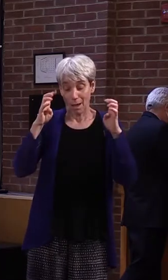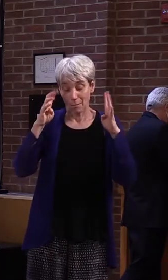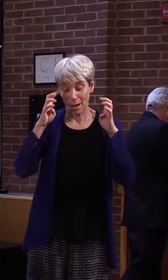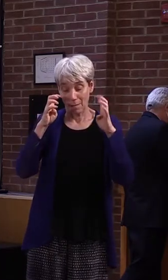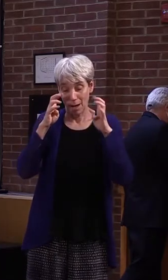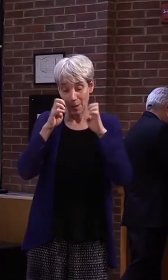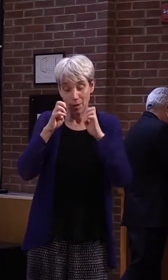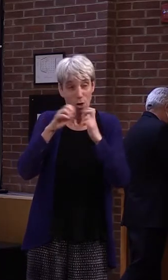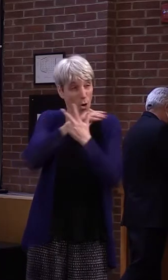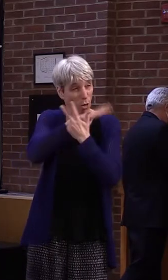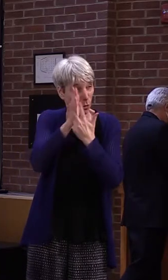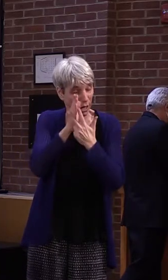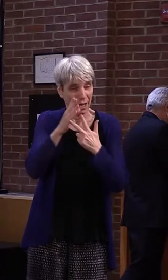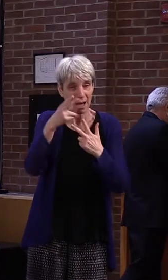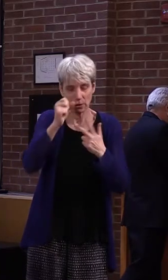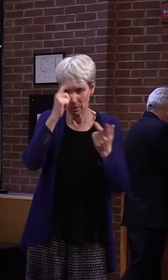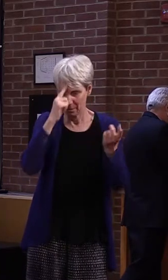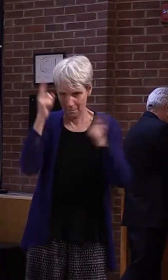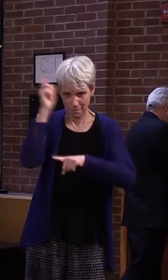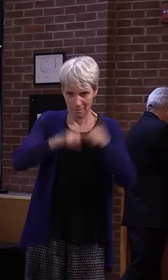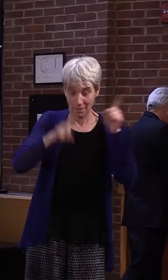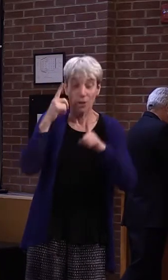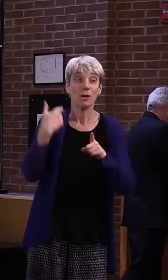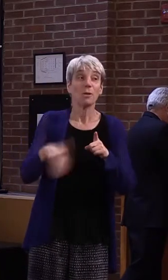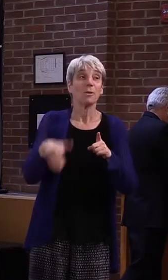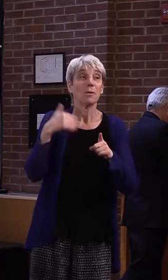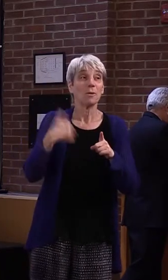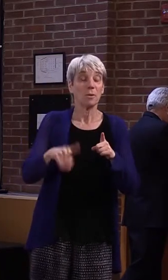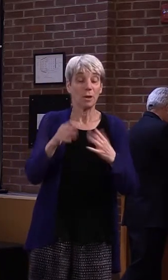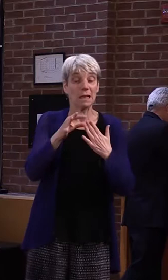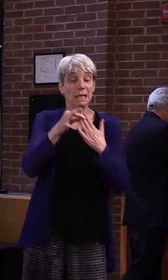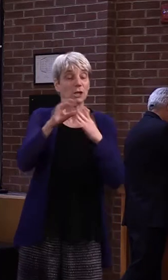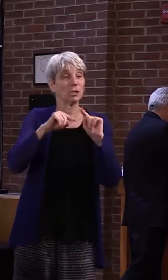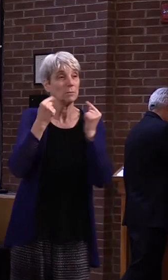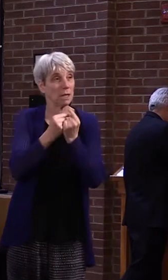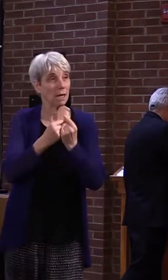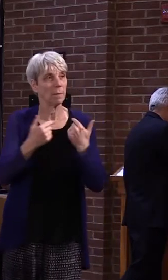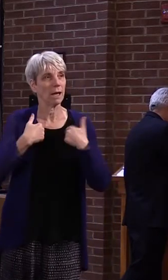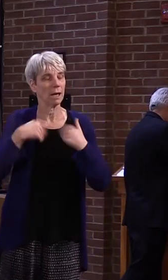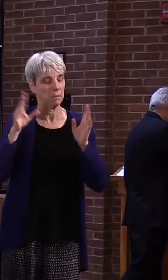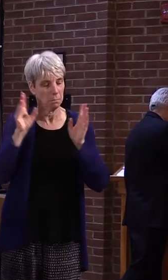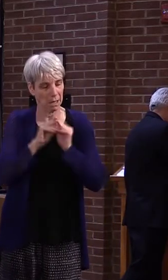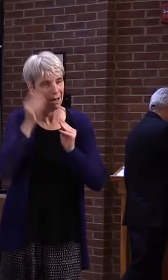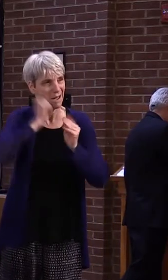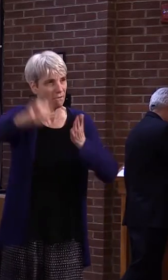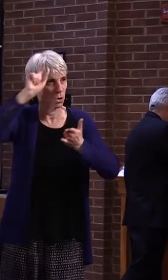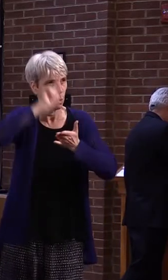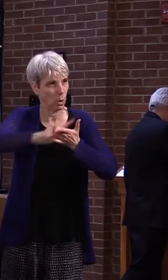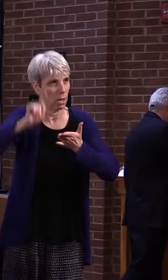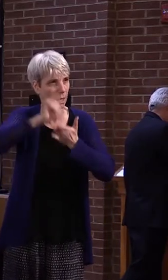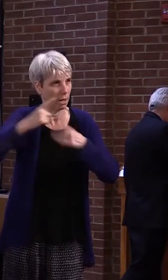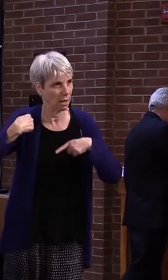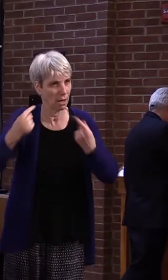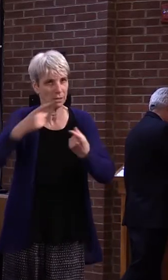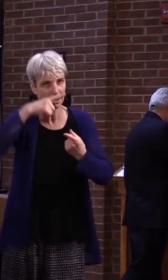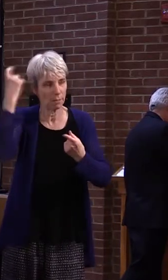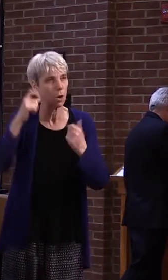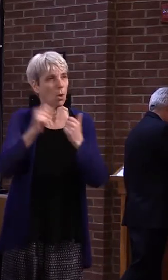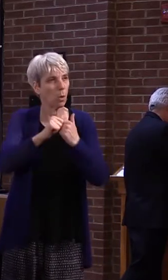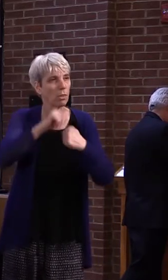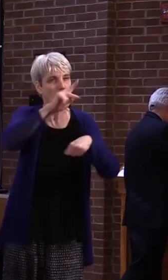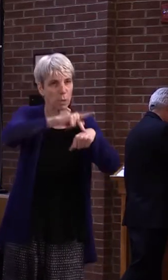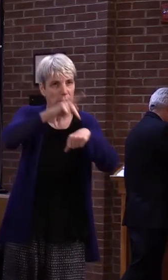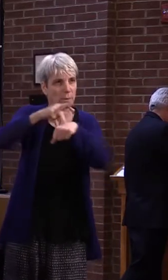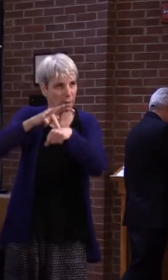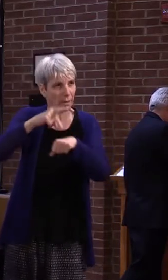school. To do this, the center's leadership team held monthly meetings with all the principals throughout the summer to coordinate the schedules and transportation